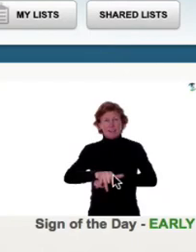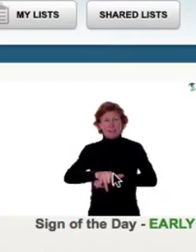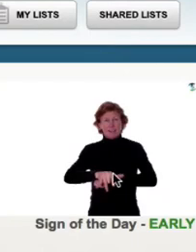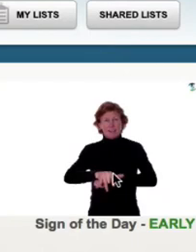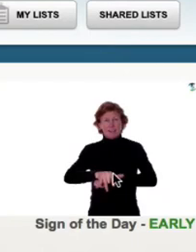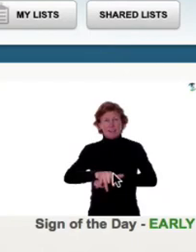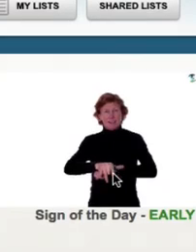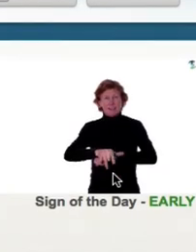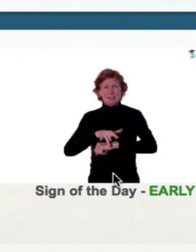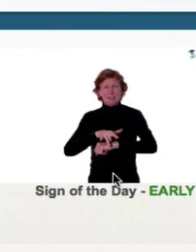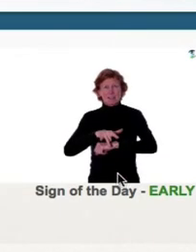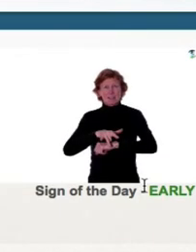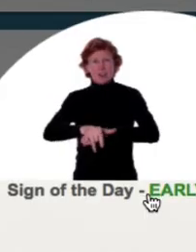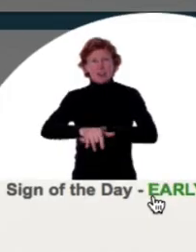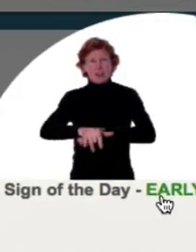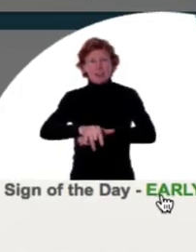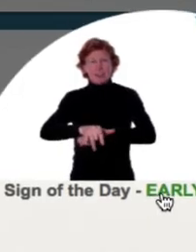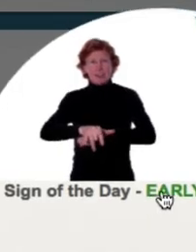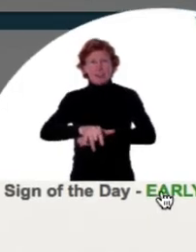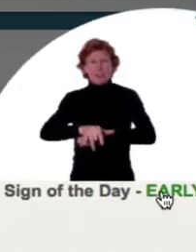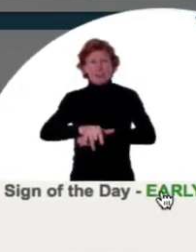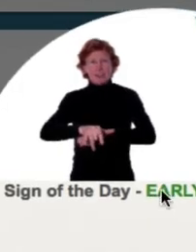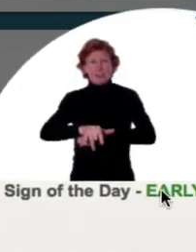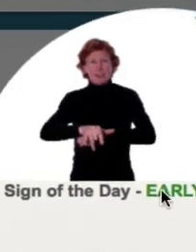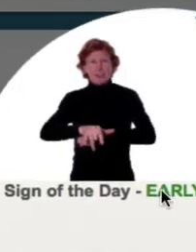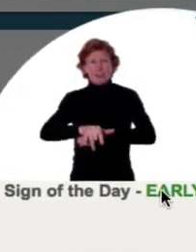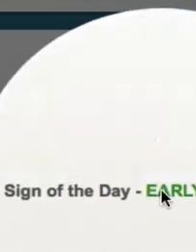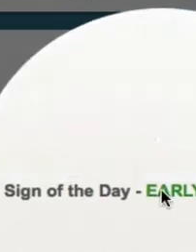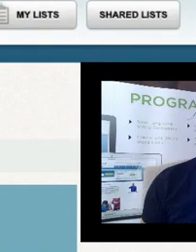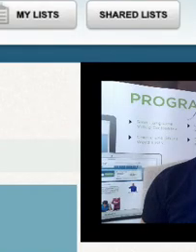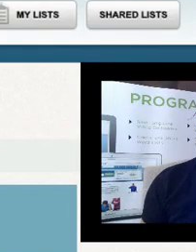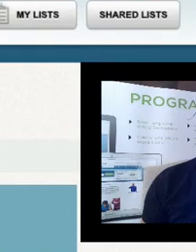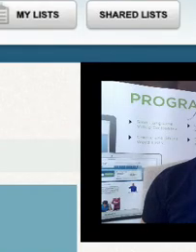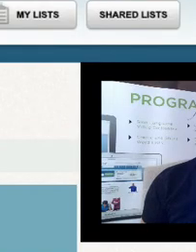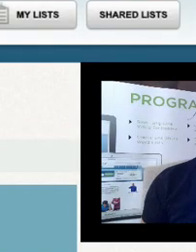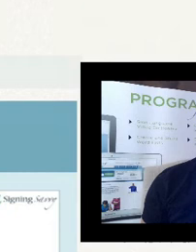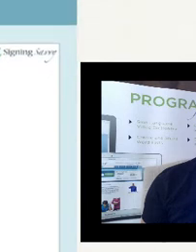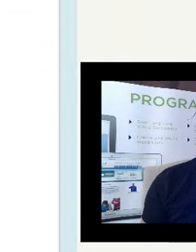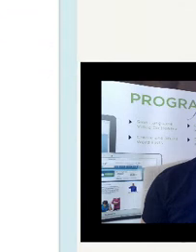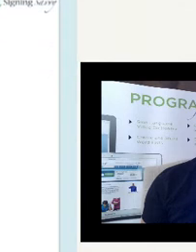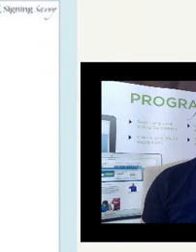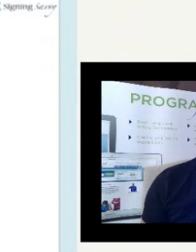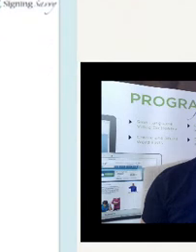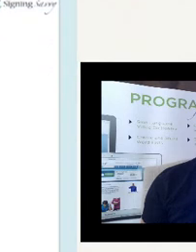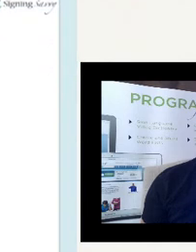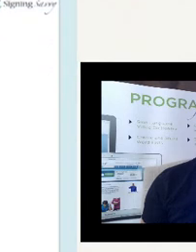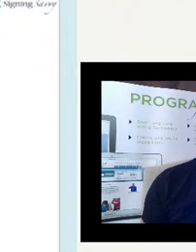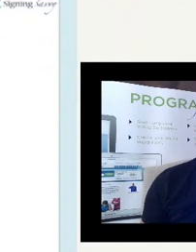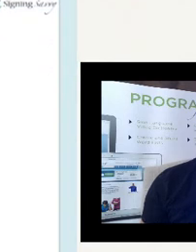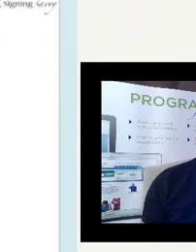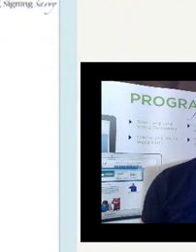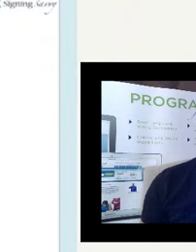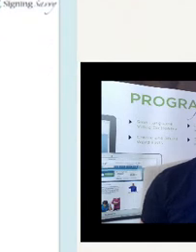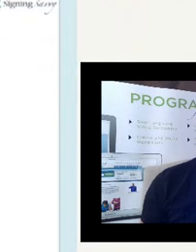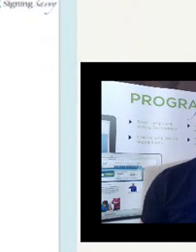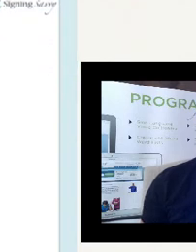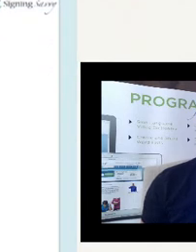So we're going to click on that, and we're going to check out the sign of the day and all the things that it offers. Okay, so once you're here, today's sign of the